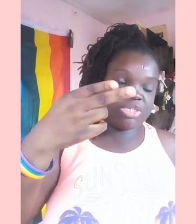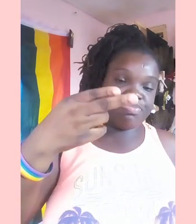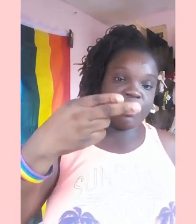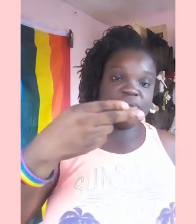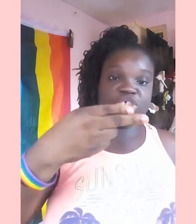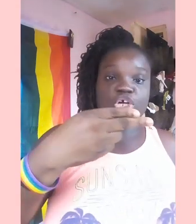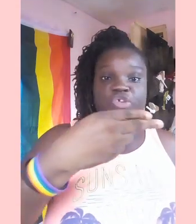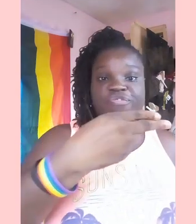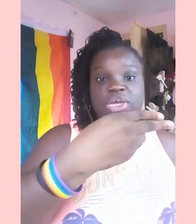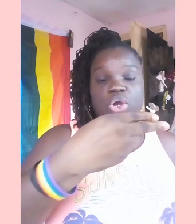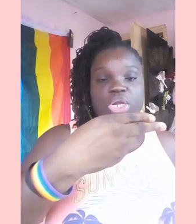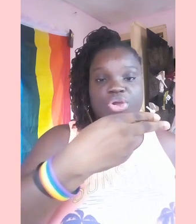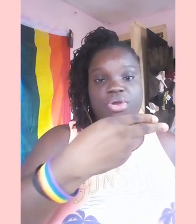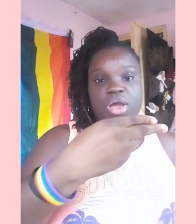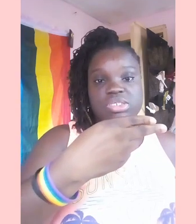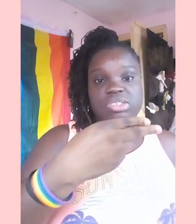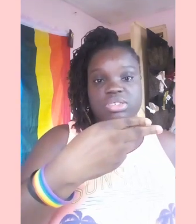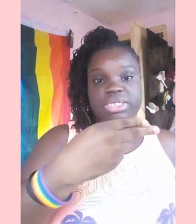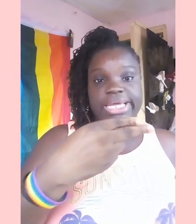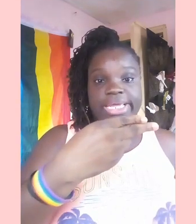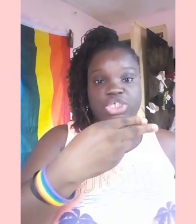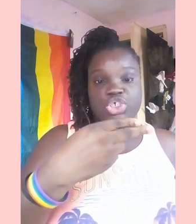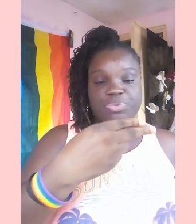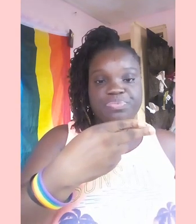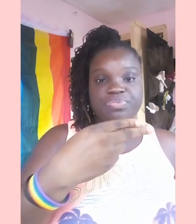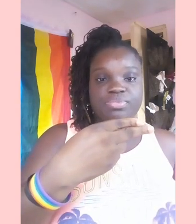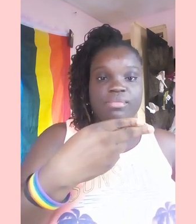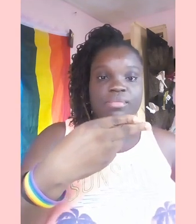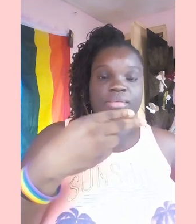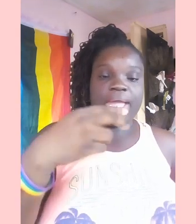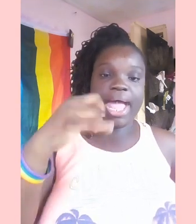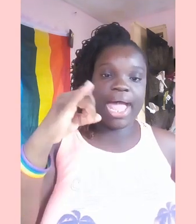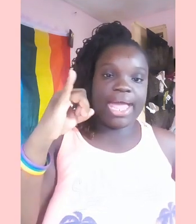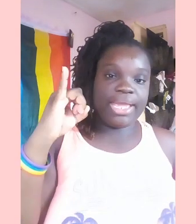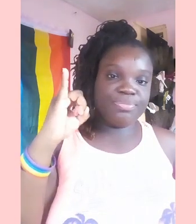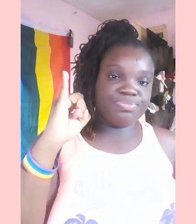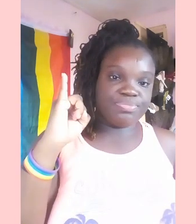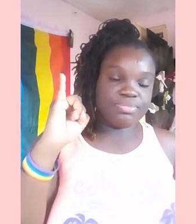pretty much the gun finger going across. H. I,